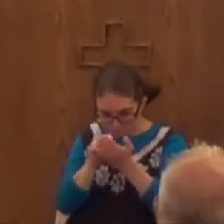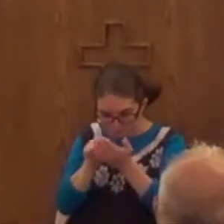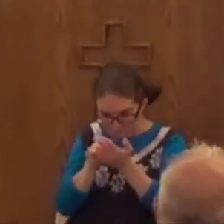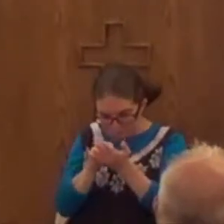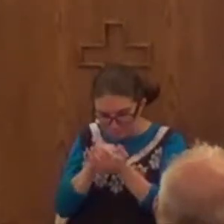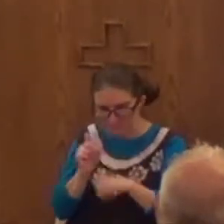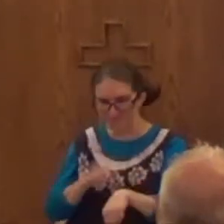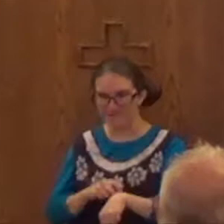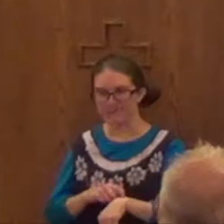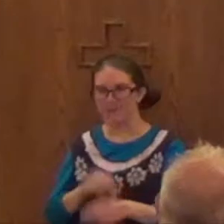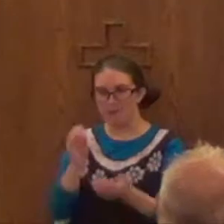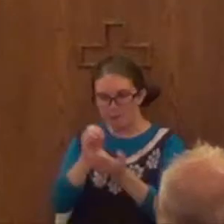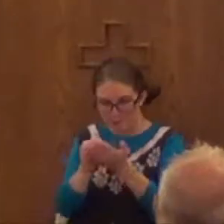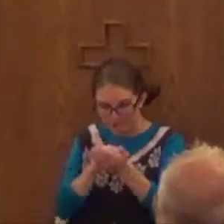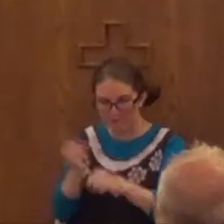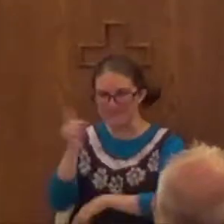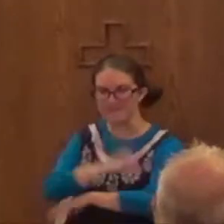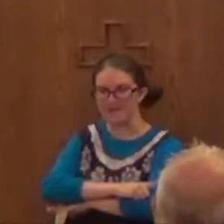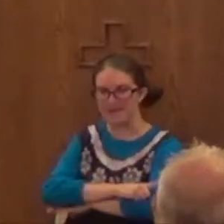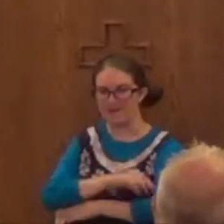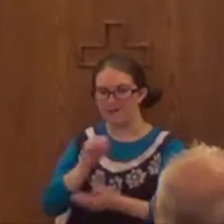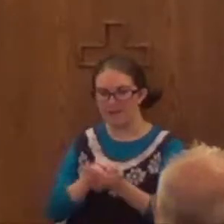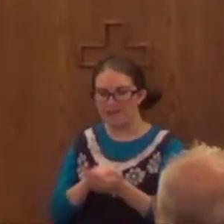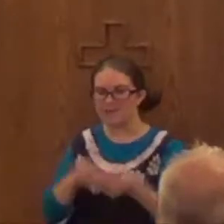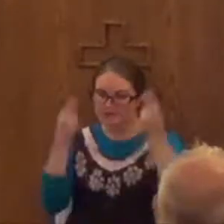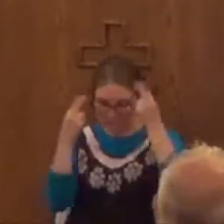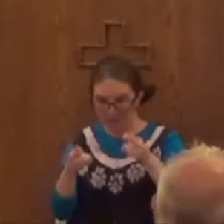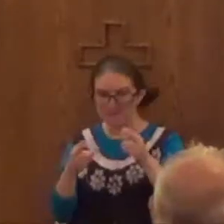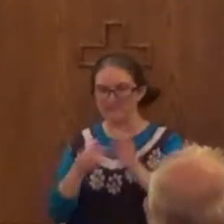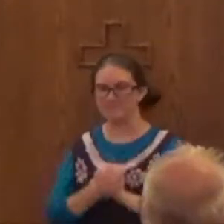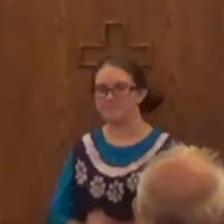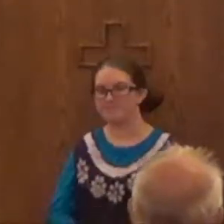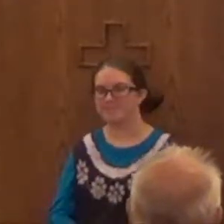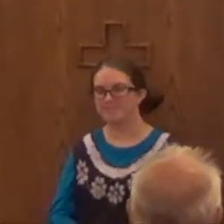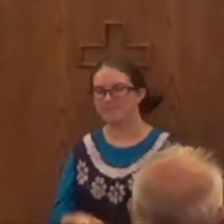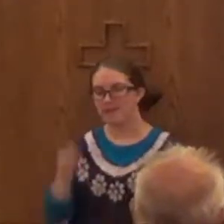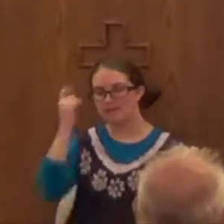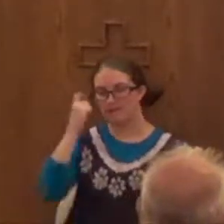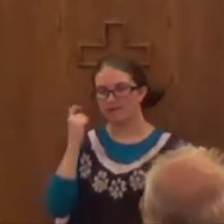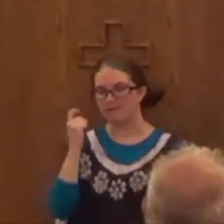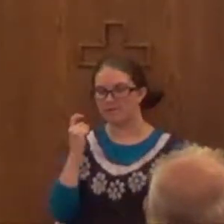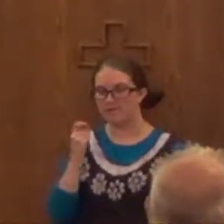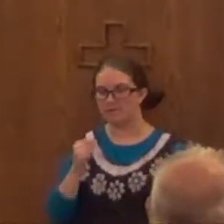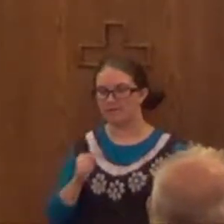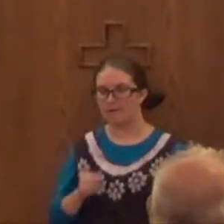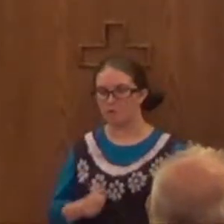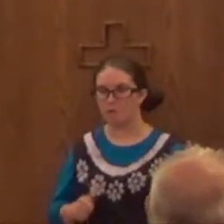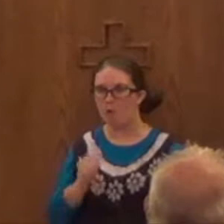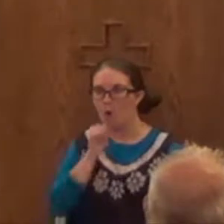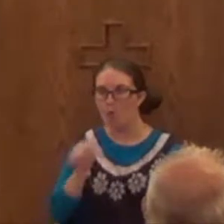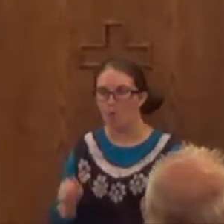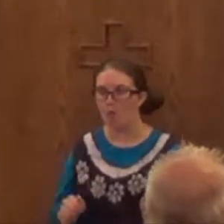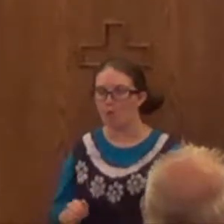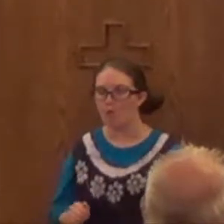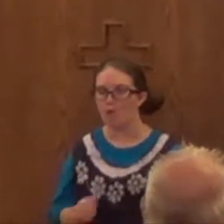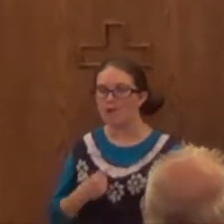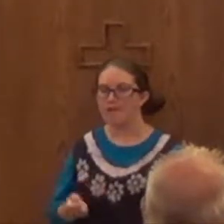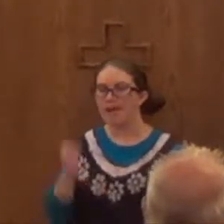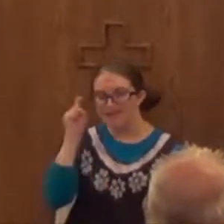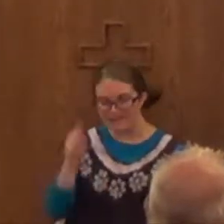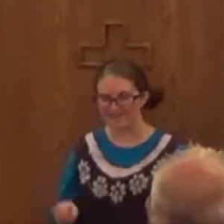time. We're going to put down the date. And this is when it's going to happen. Because I'm going by what I